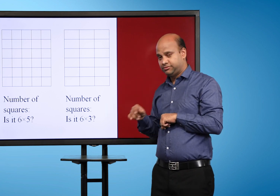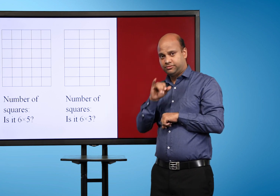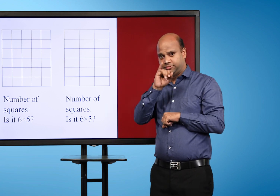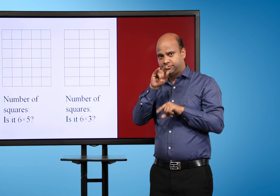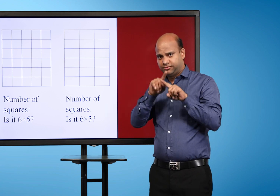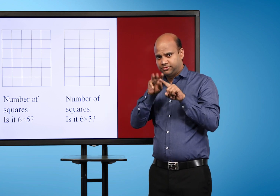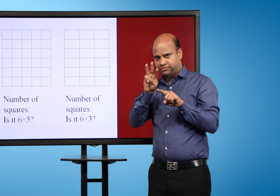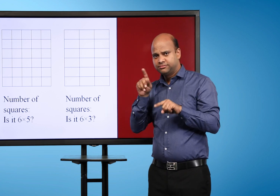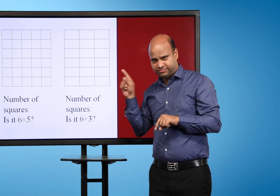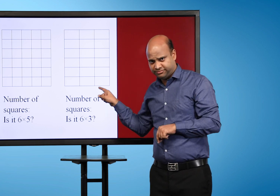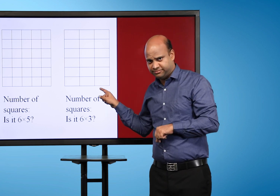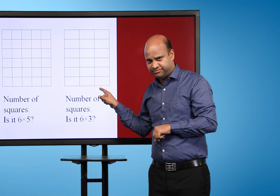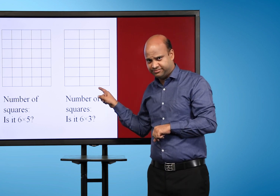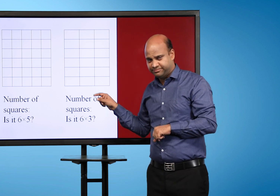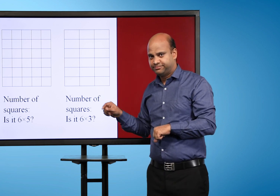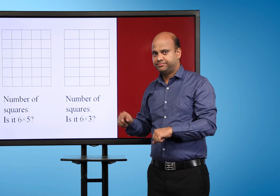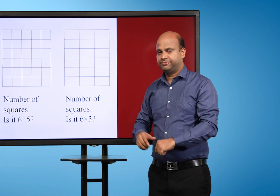it 6 multiplied by 3?